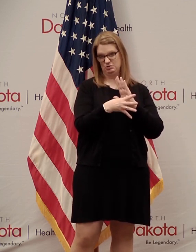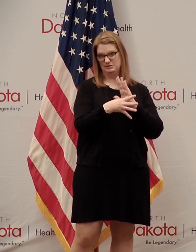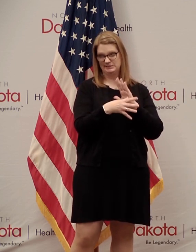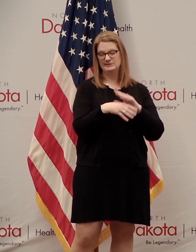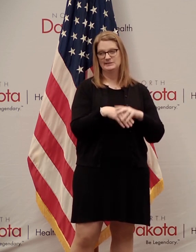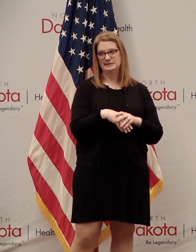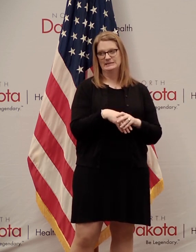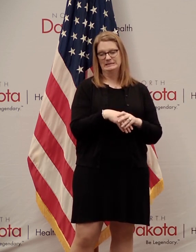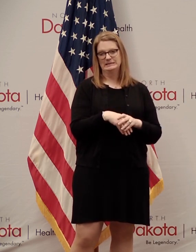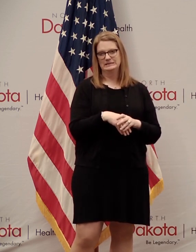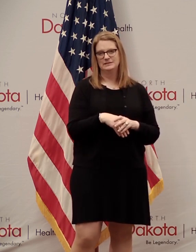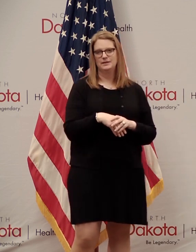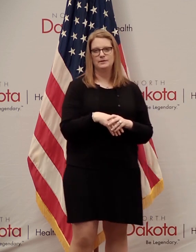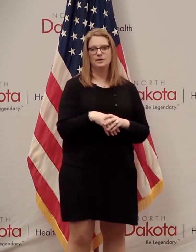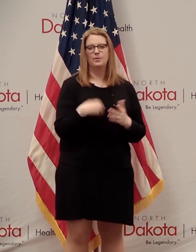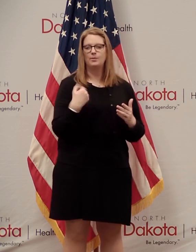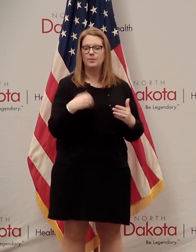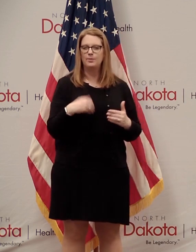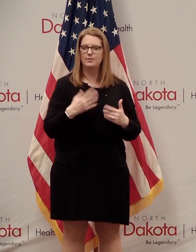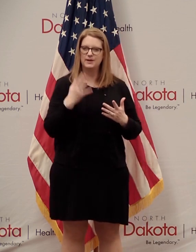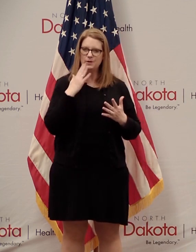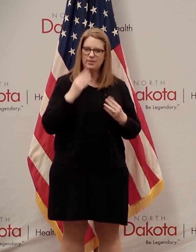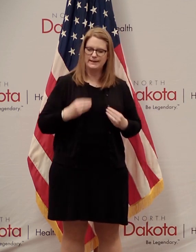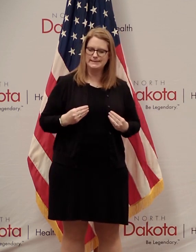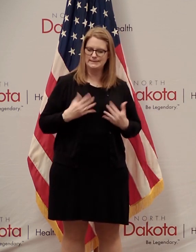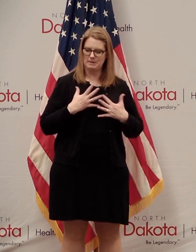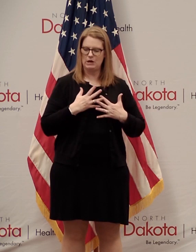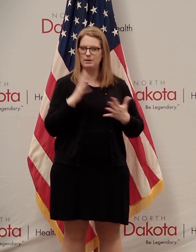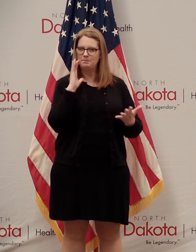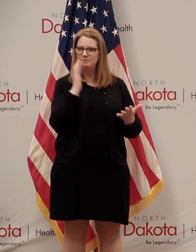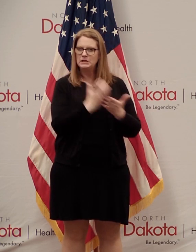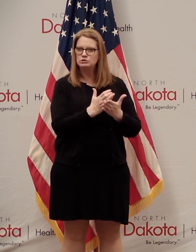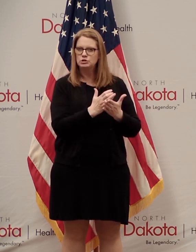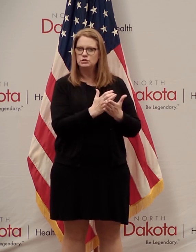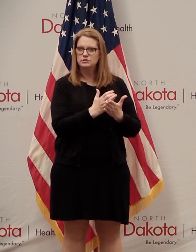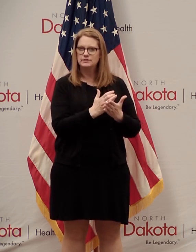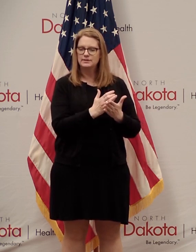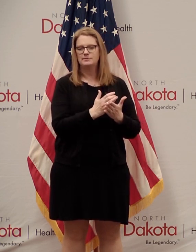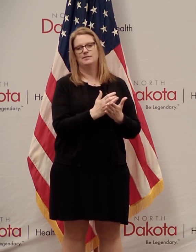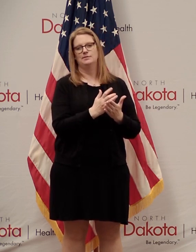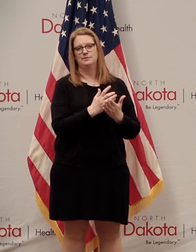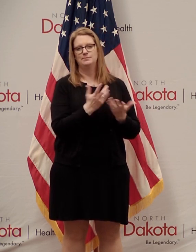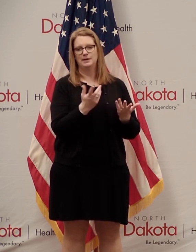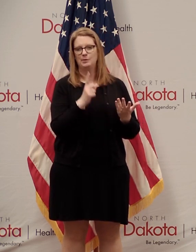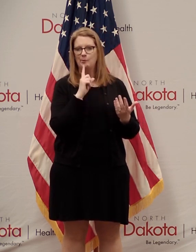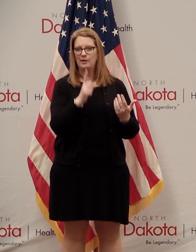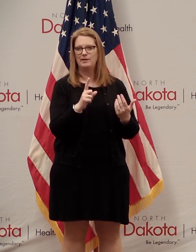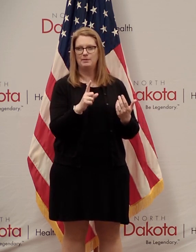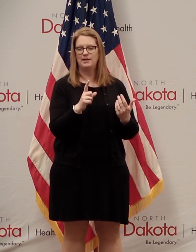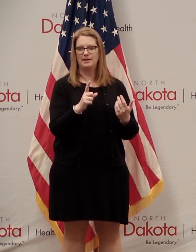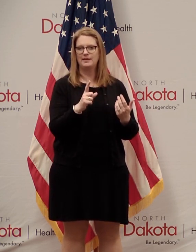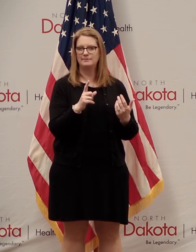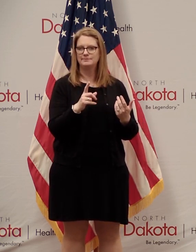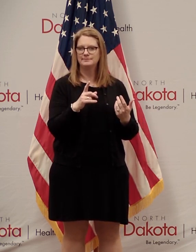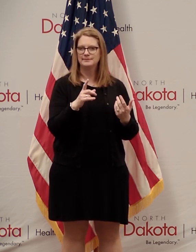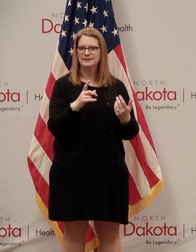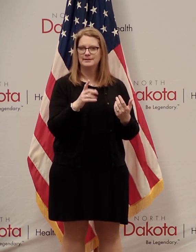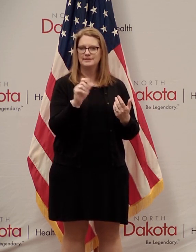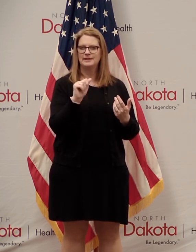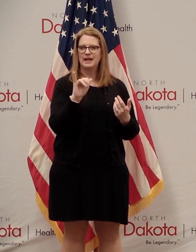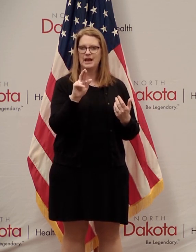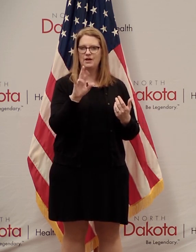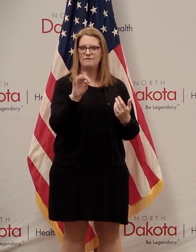the inspiring pictures of, they were, I'm sure will be a historic marker in time, but the Air Force